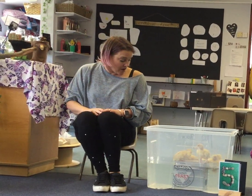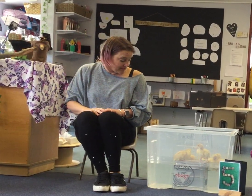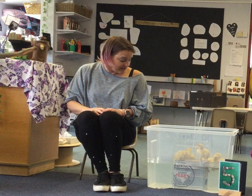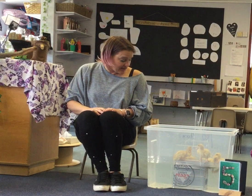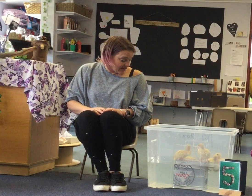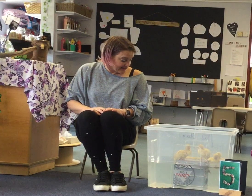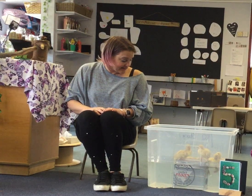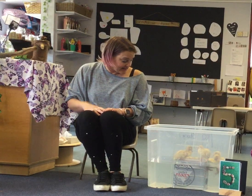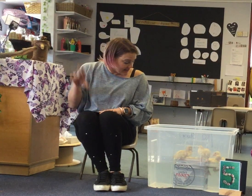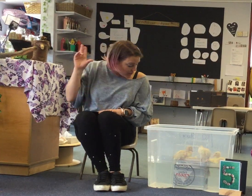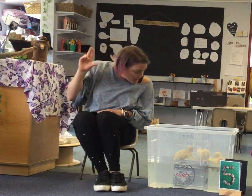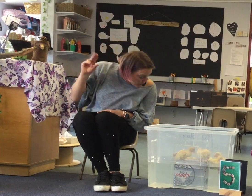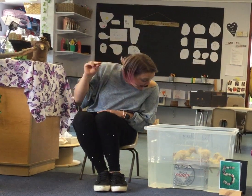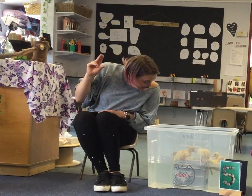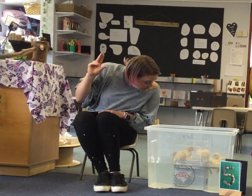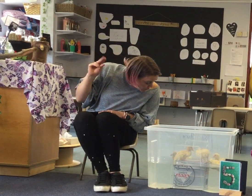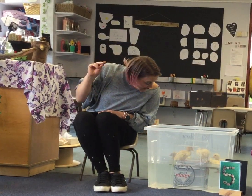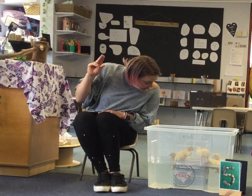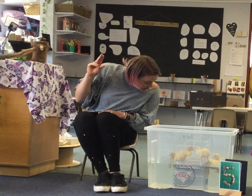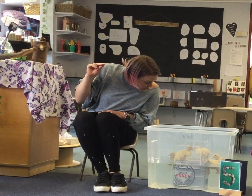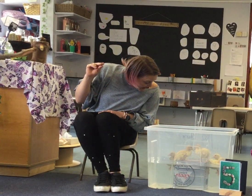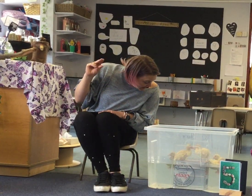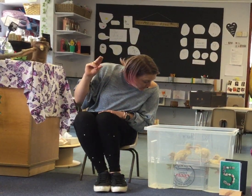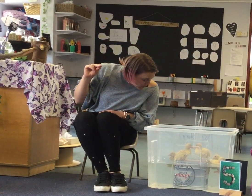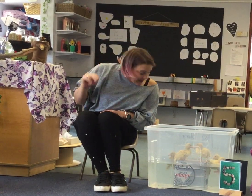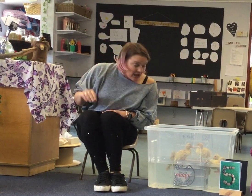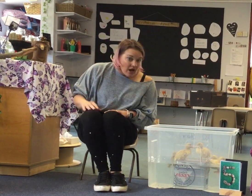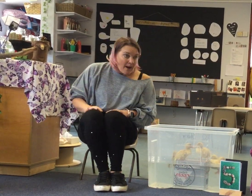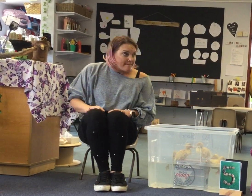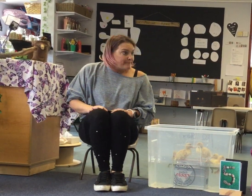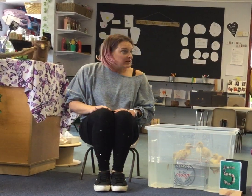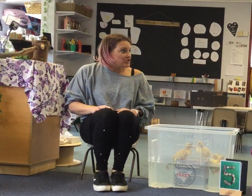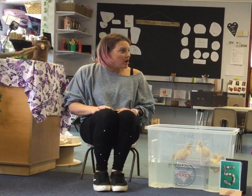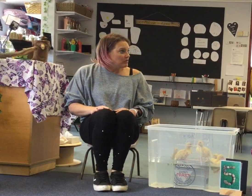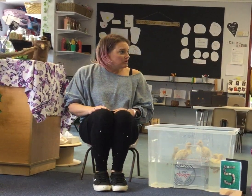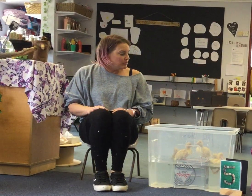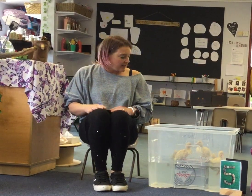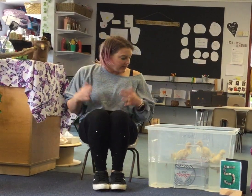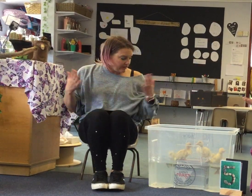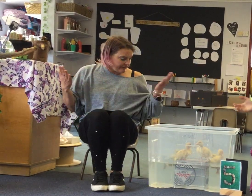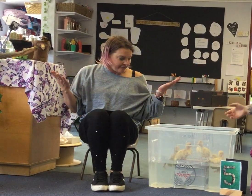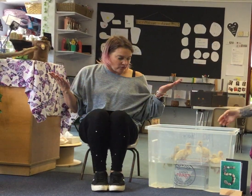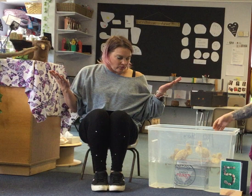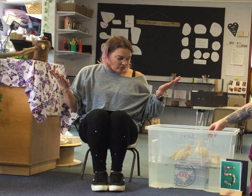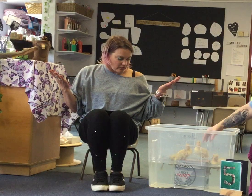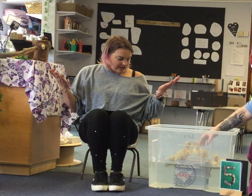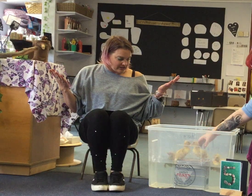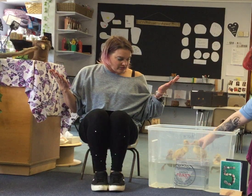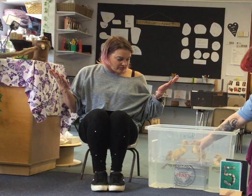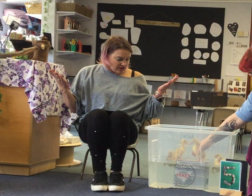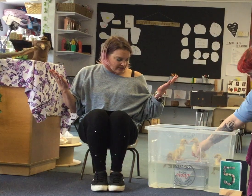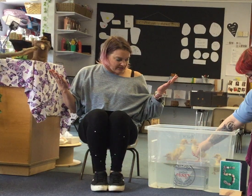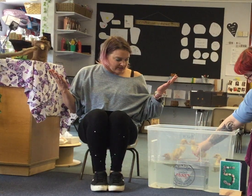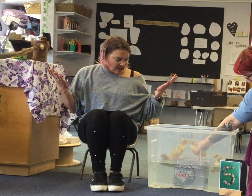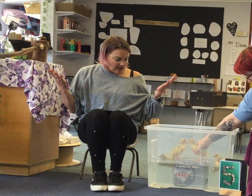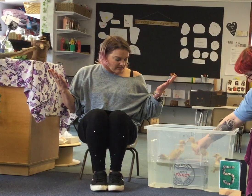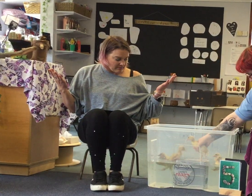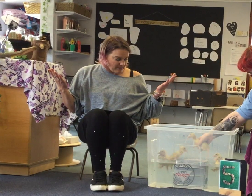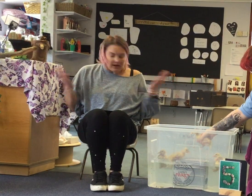Mummy duck said quack, quack, quack, quack. But only four little ducks came